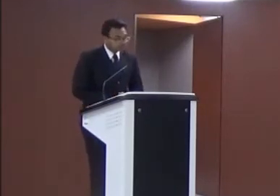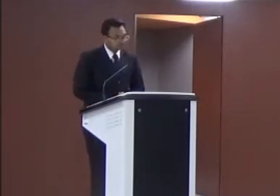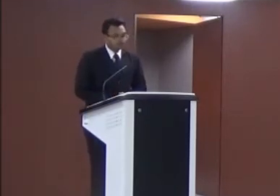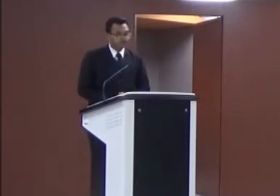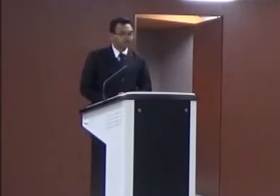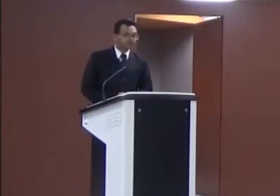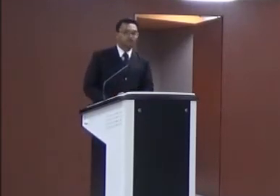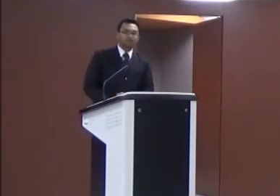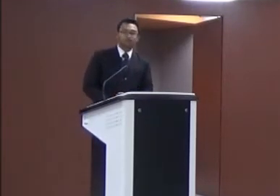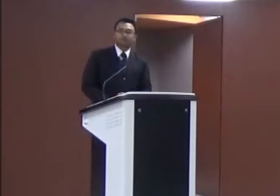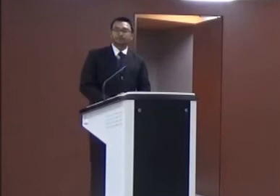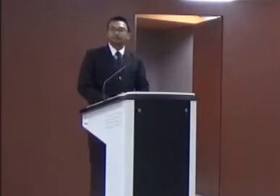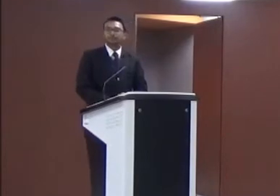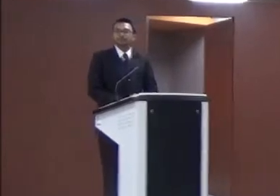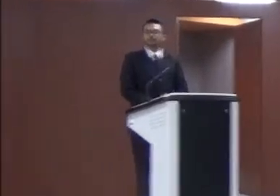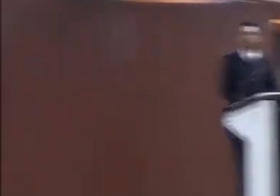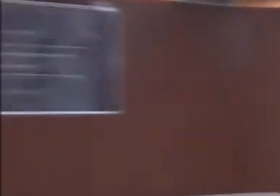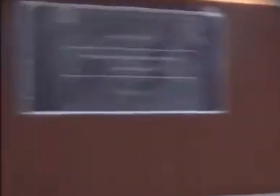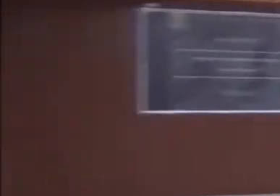Patil.